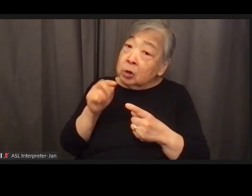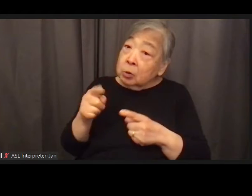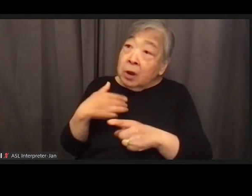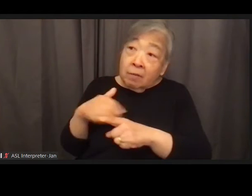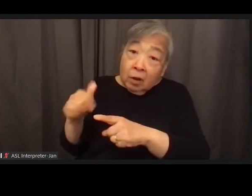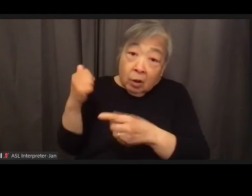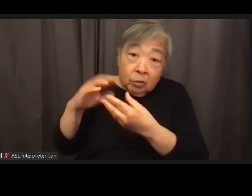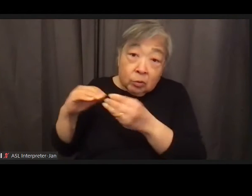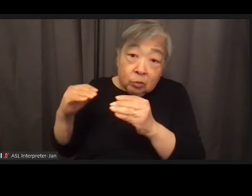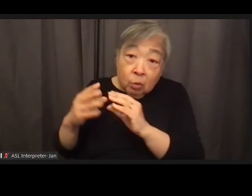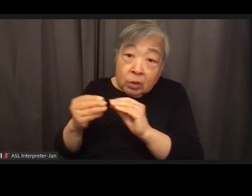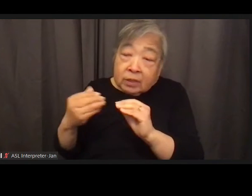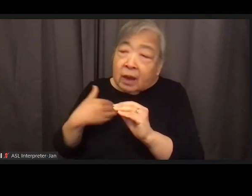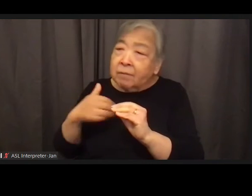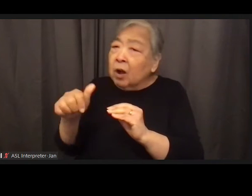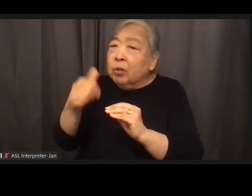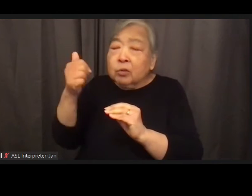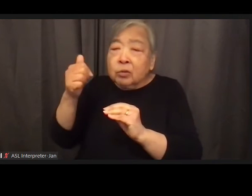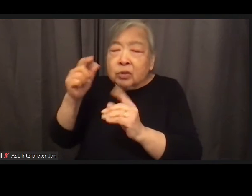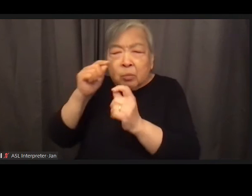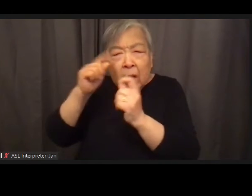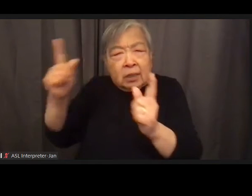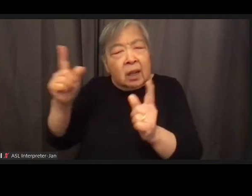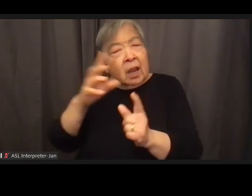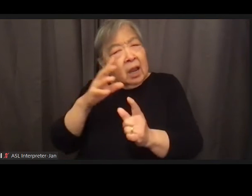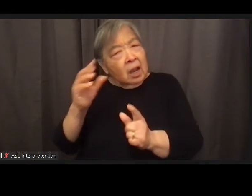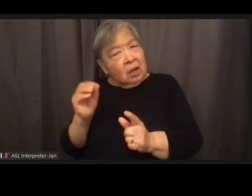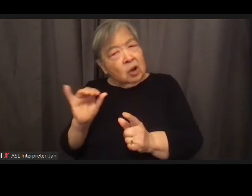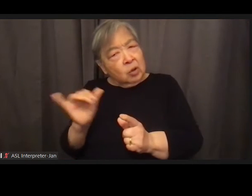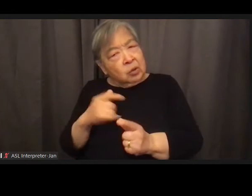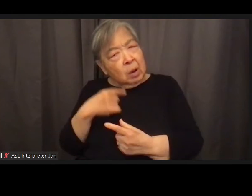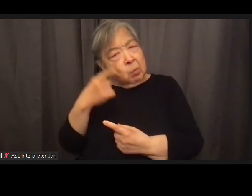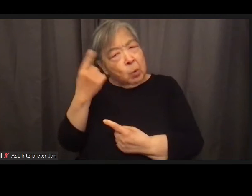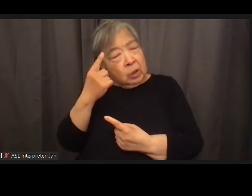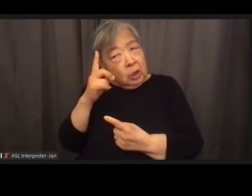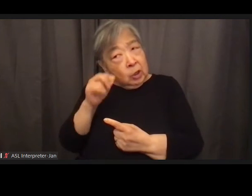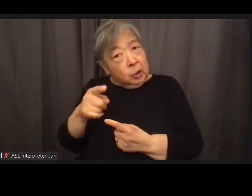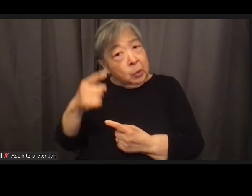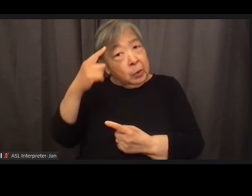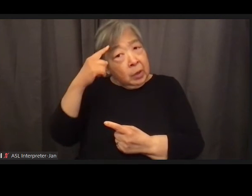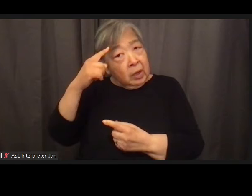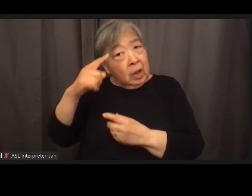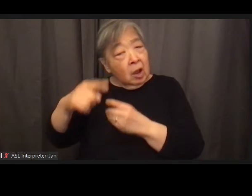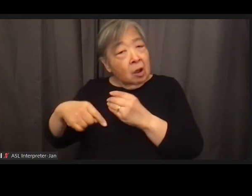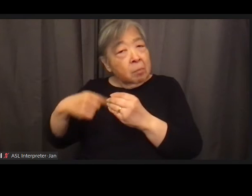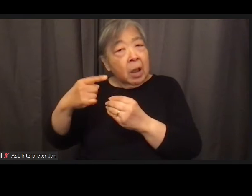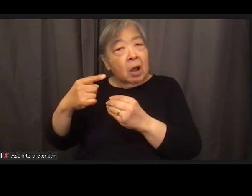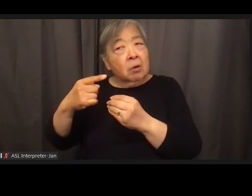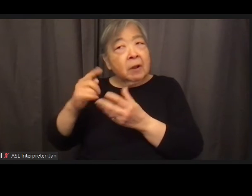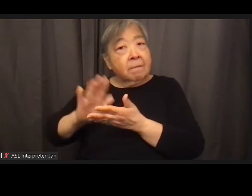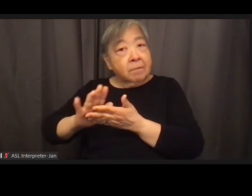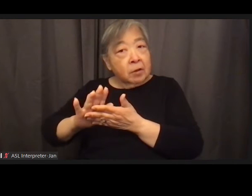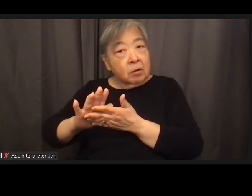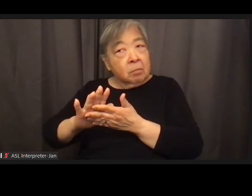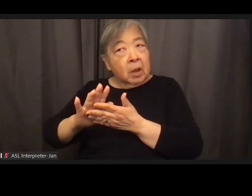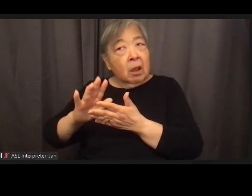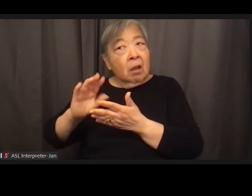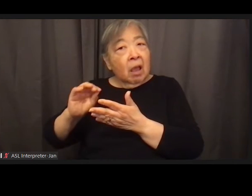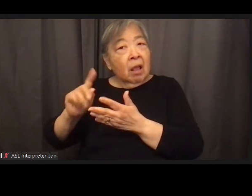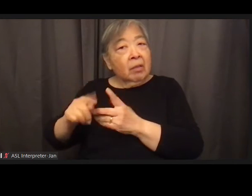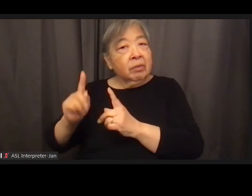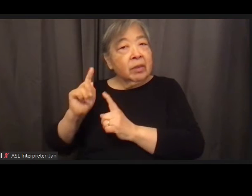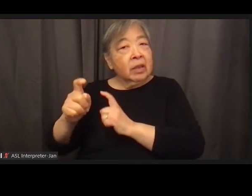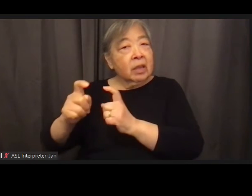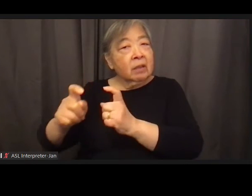surprises, and also I'm wondering, do you think about the legacy of a film when you're working on it?